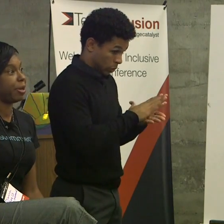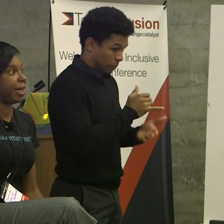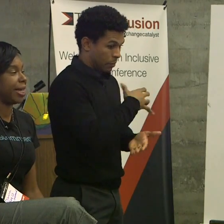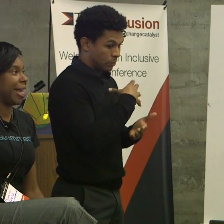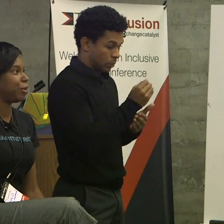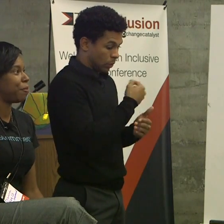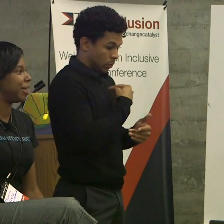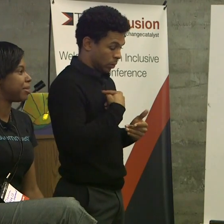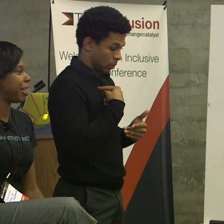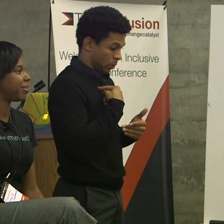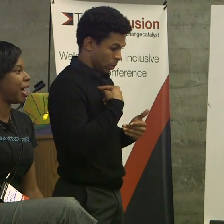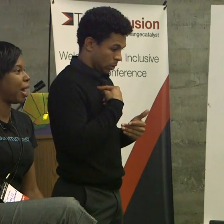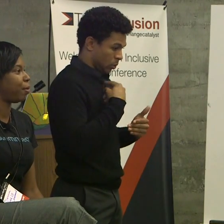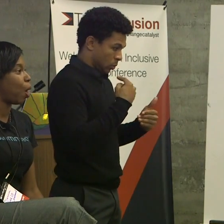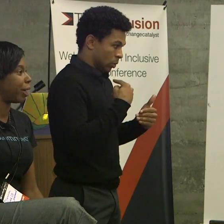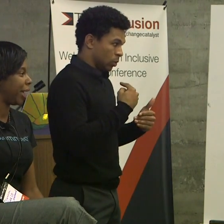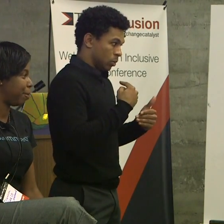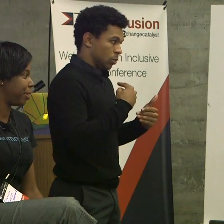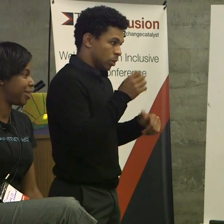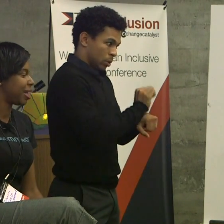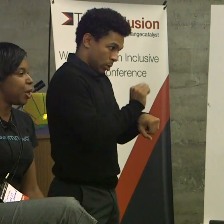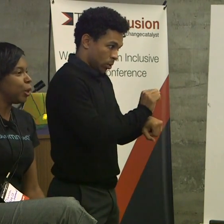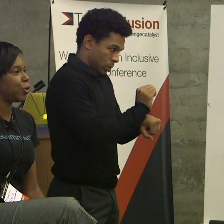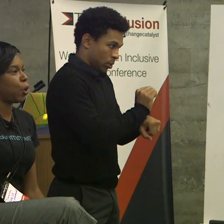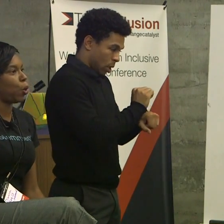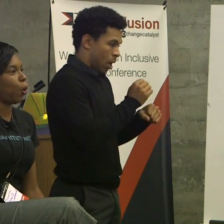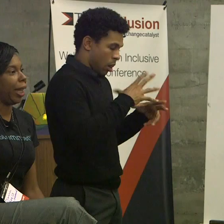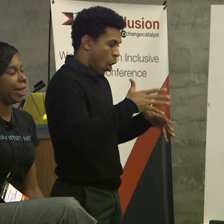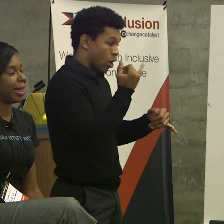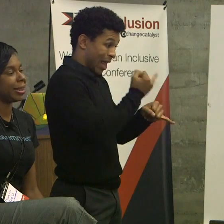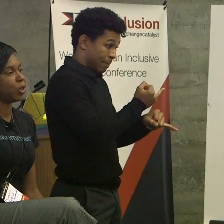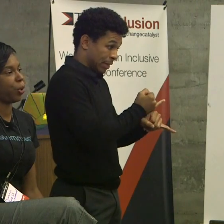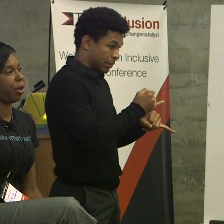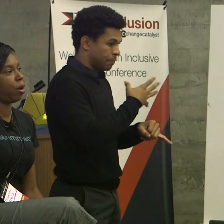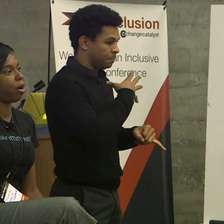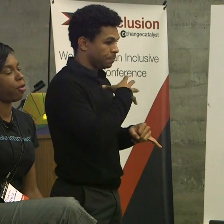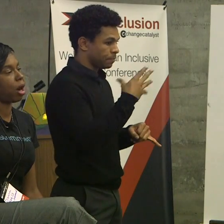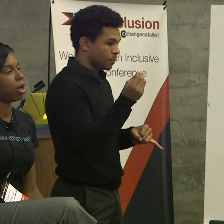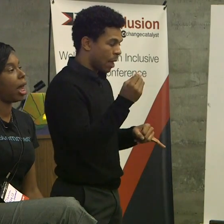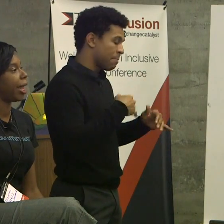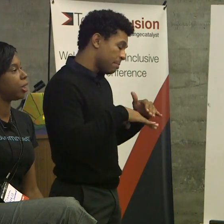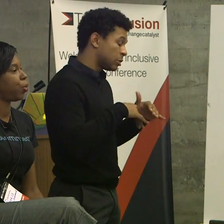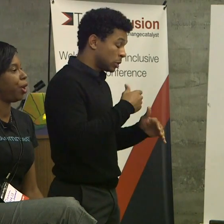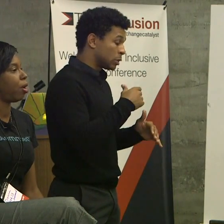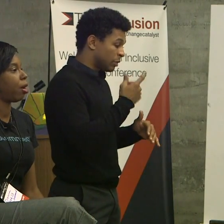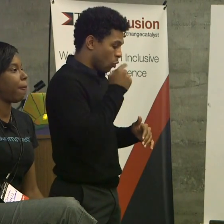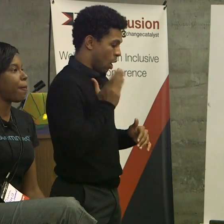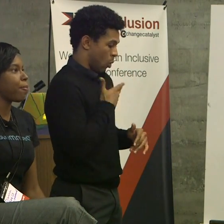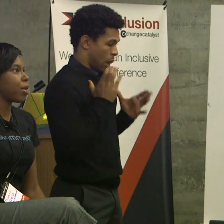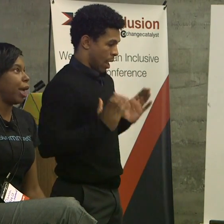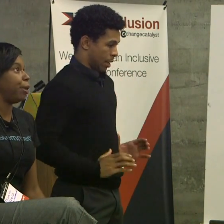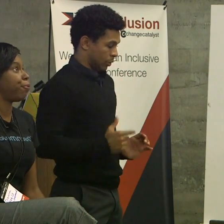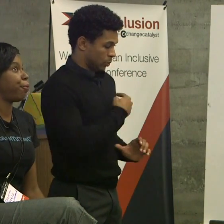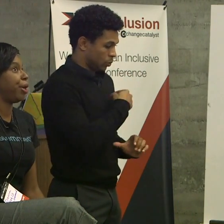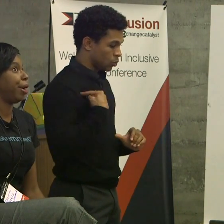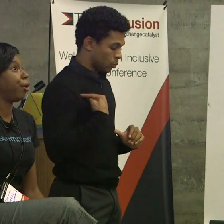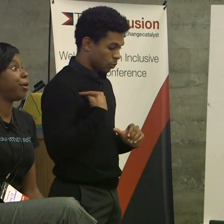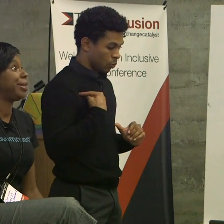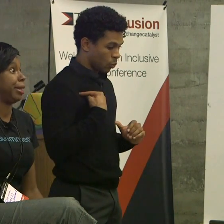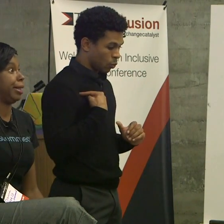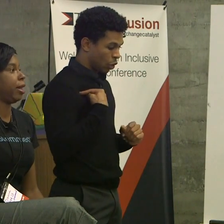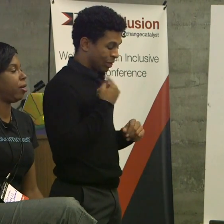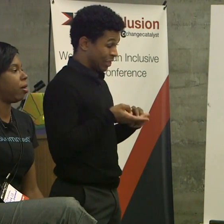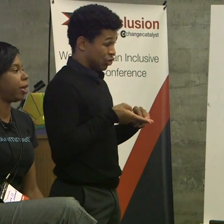we spend a tremendous amount of time on campus. So in essence, we are, for our clients,